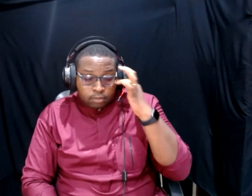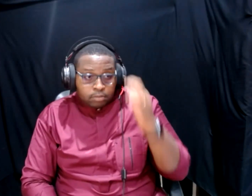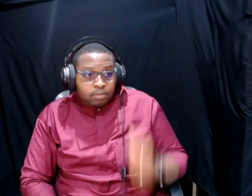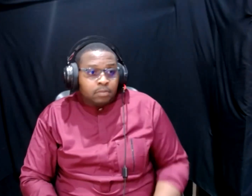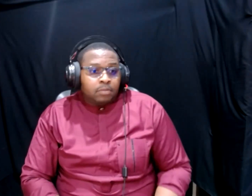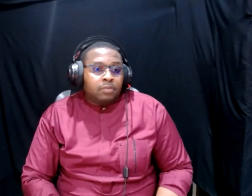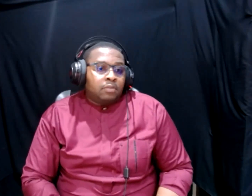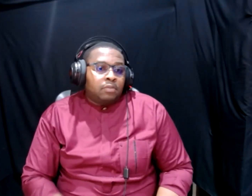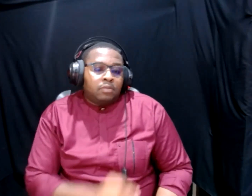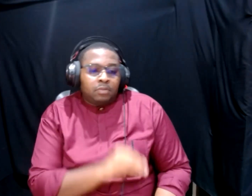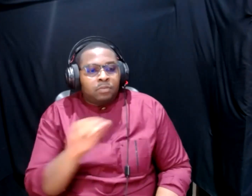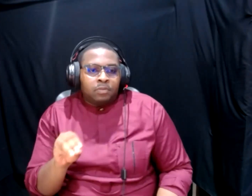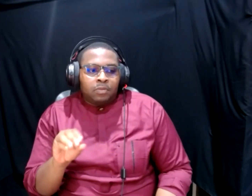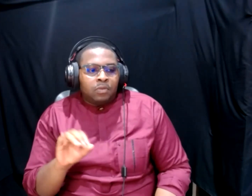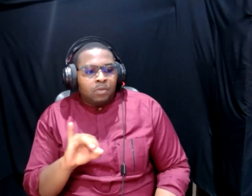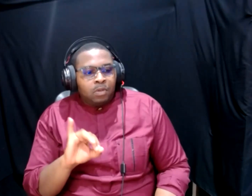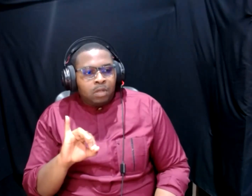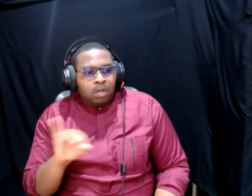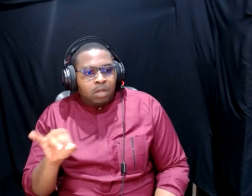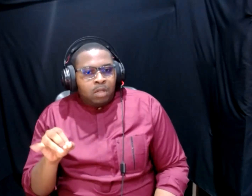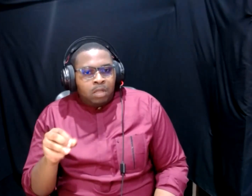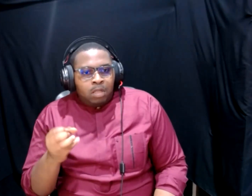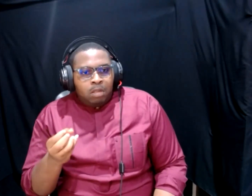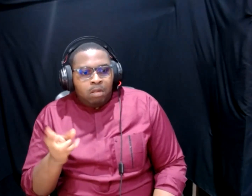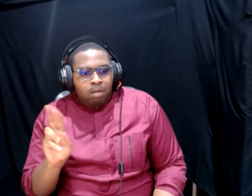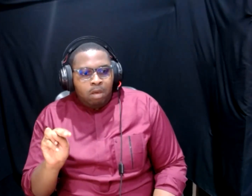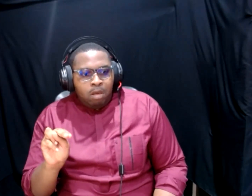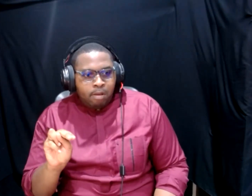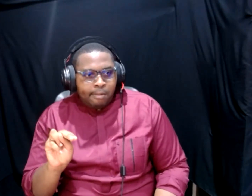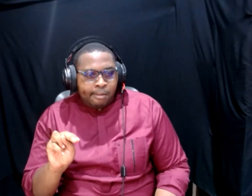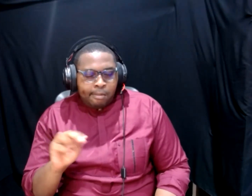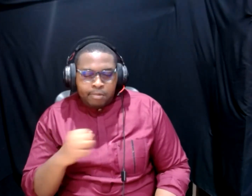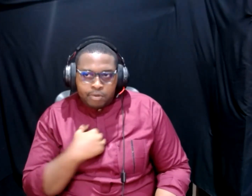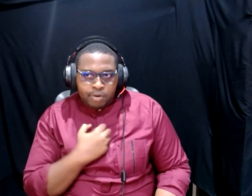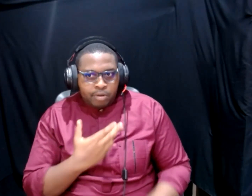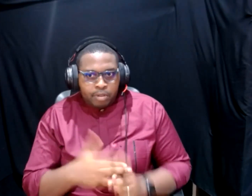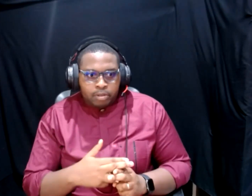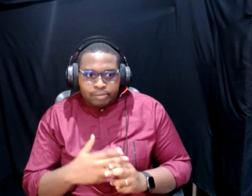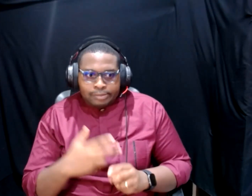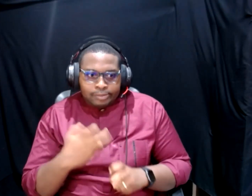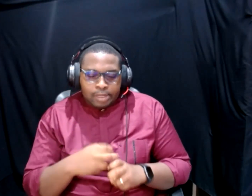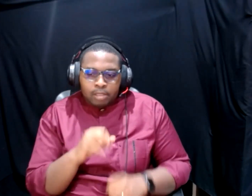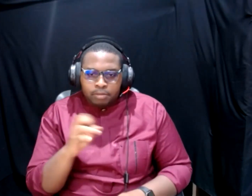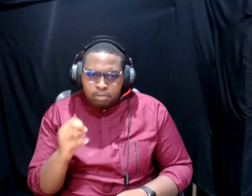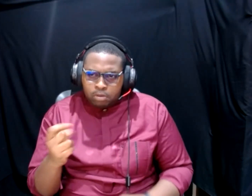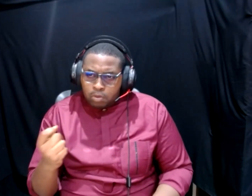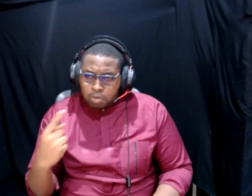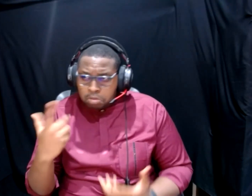John Topanga. Taponia, yes. Taponia, apologies. Yes, John, please go ahead with your question or